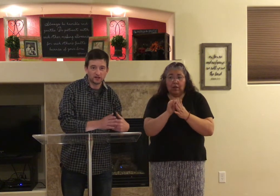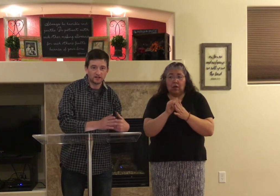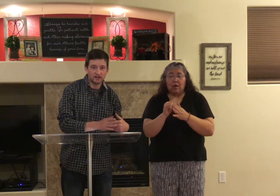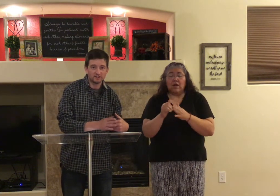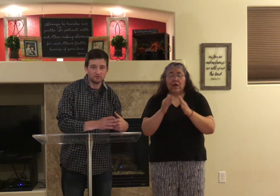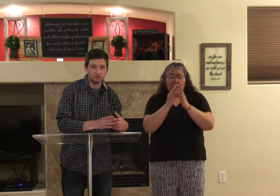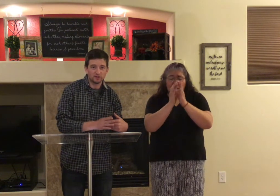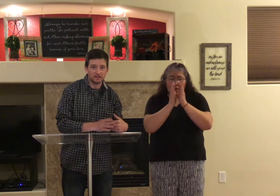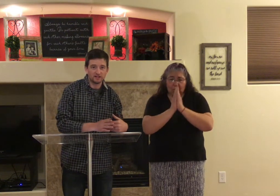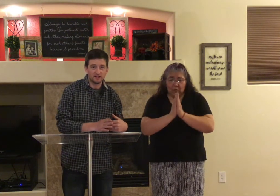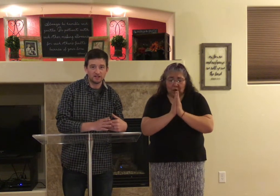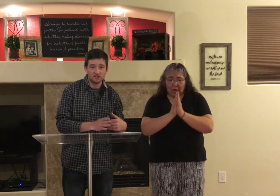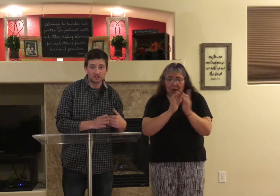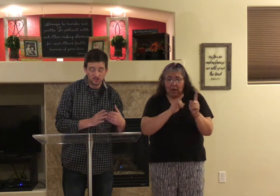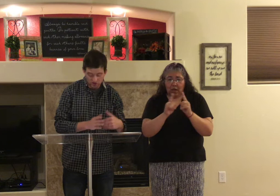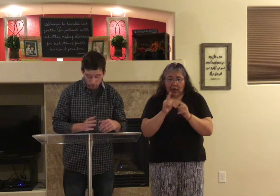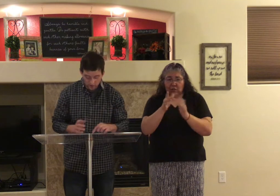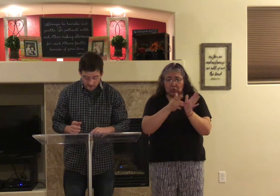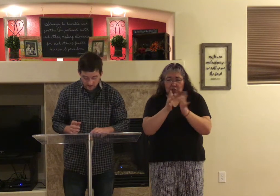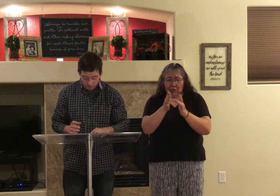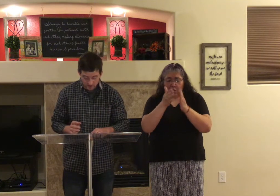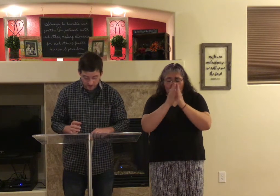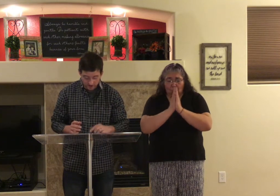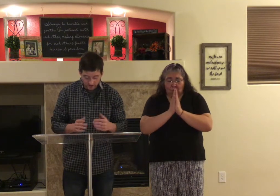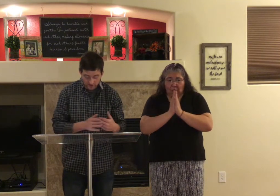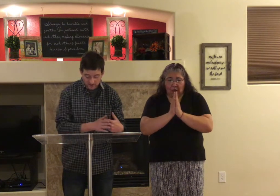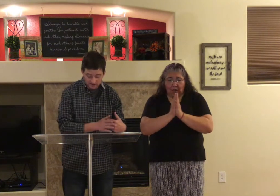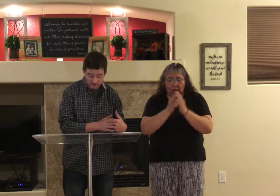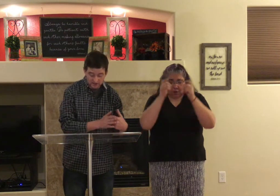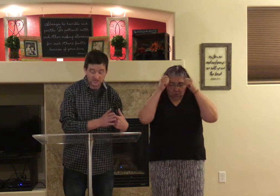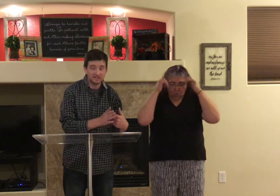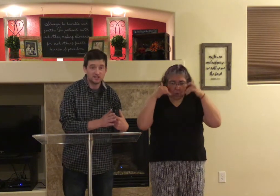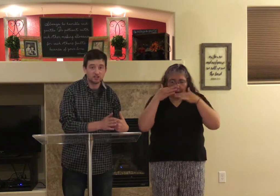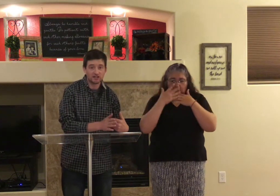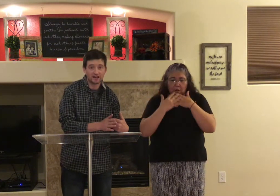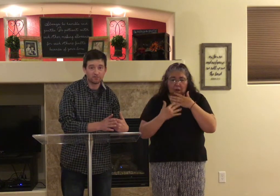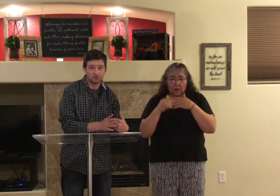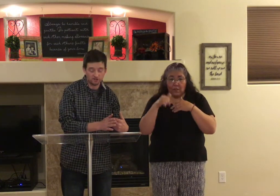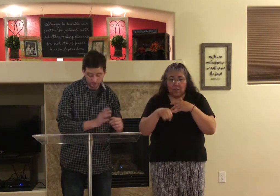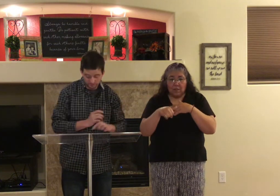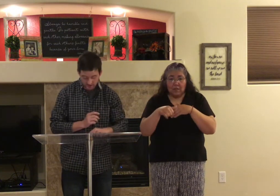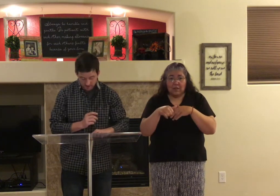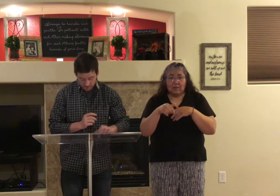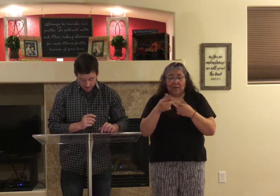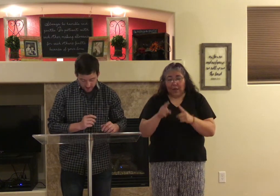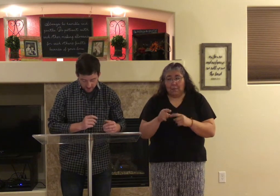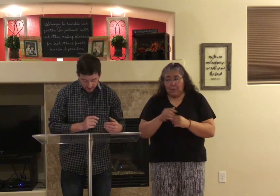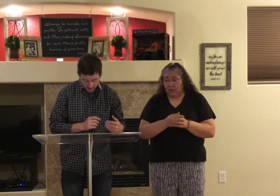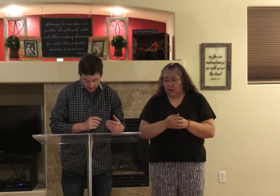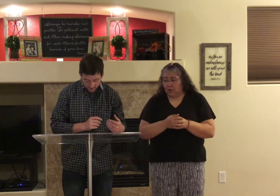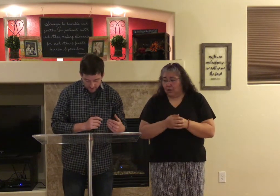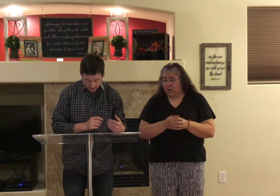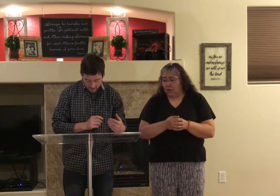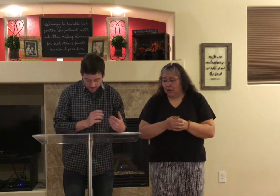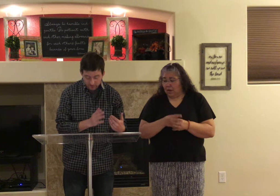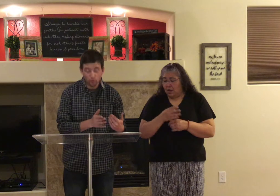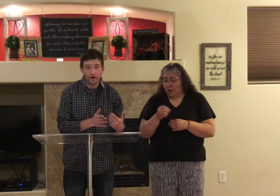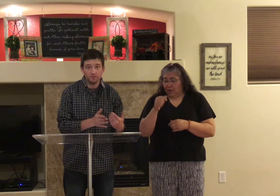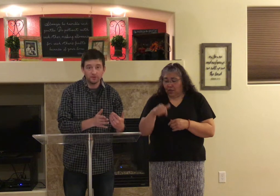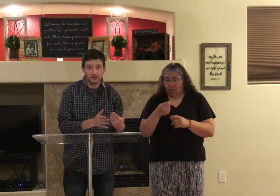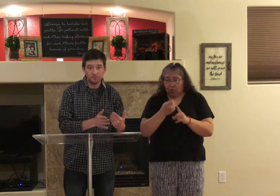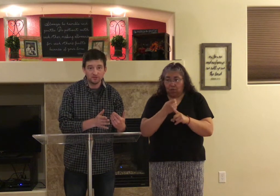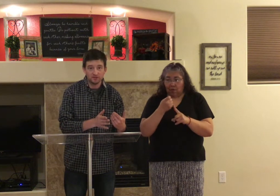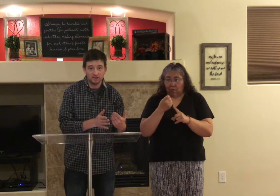was praying, and as he was praying, he sweated blood, or this condition happened to him. And this is